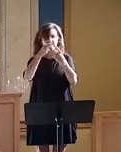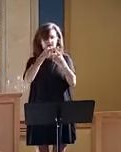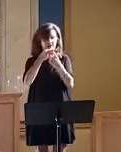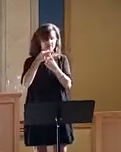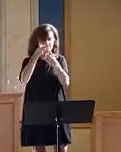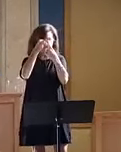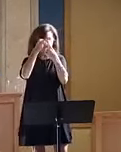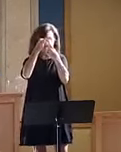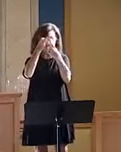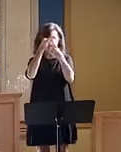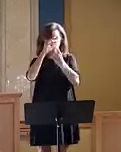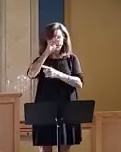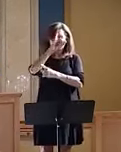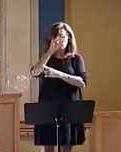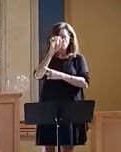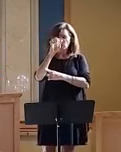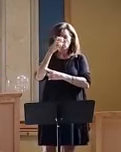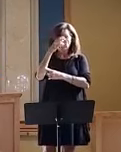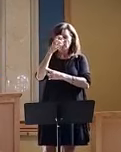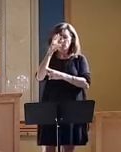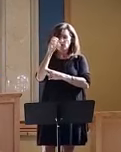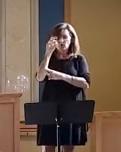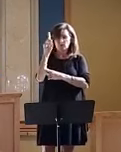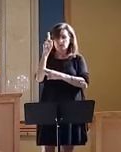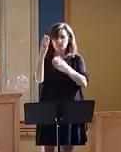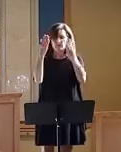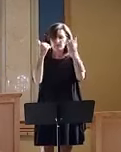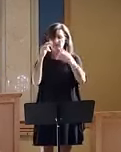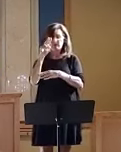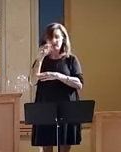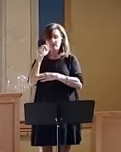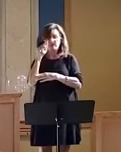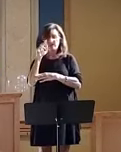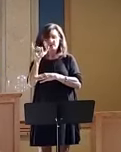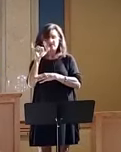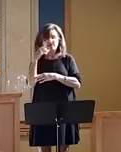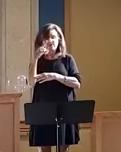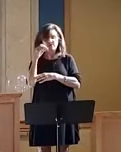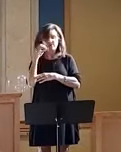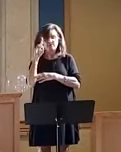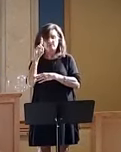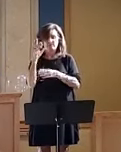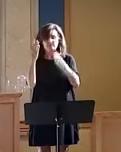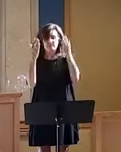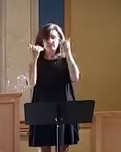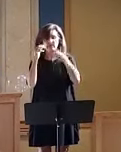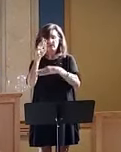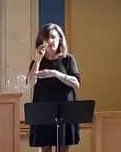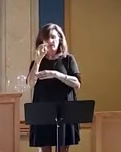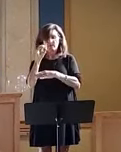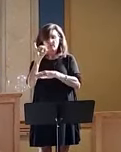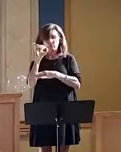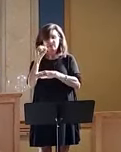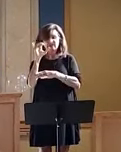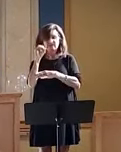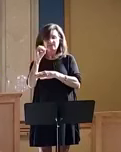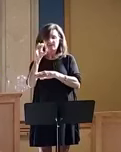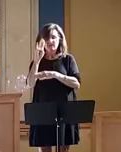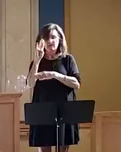especially Joe Haywood, Nancy Good, Moises